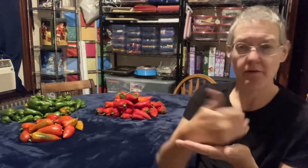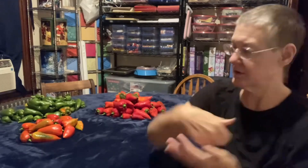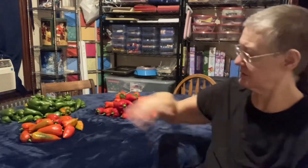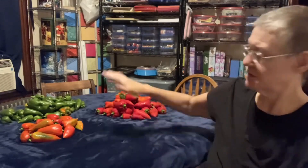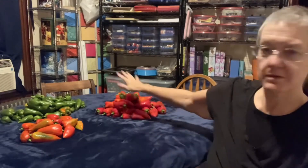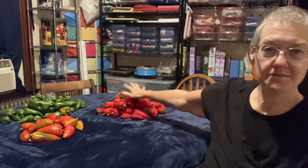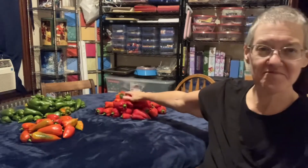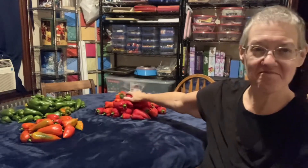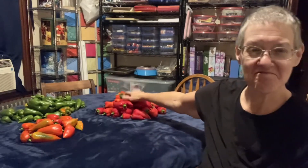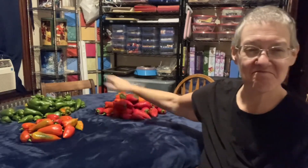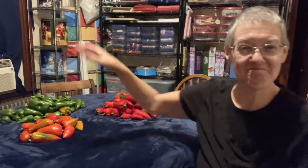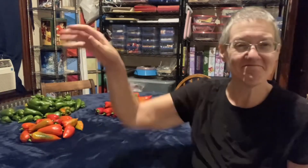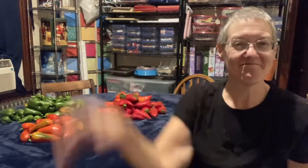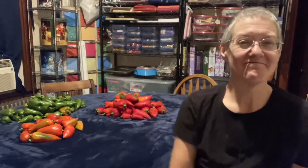those 2 harvests on there.